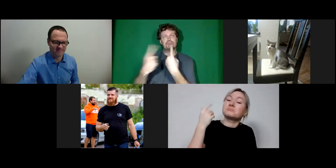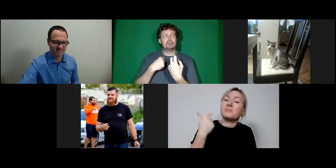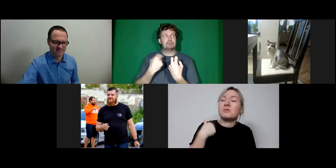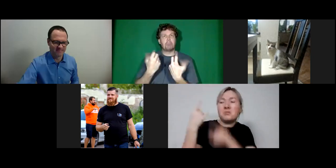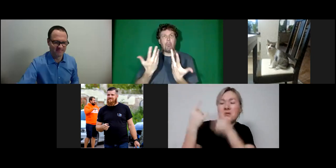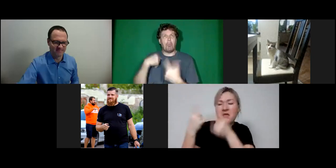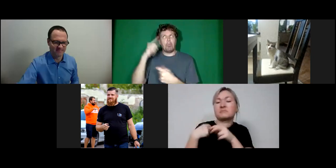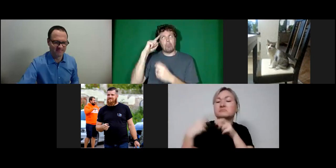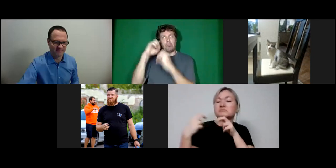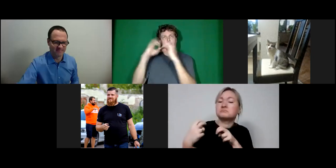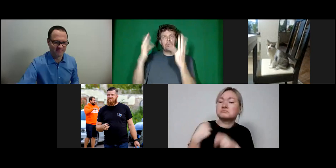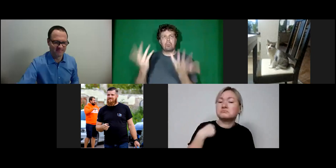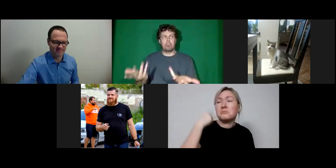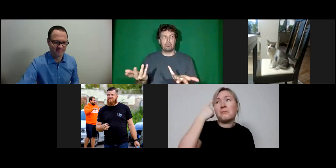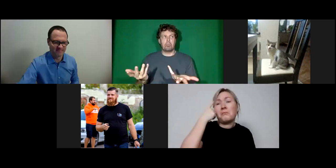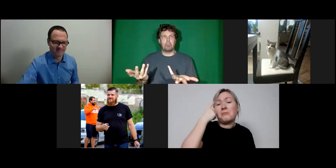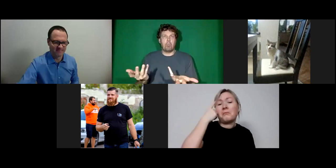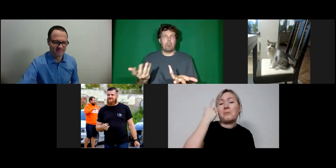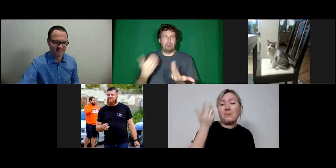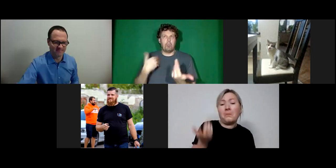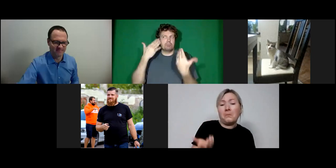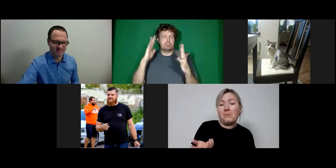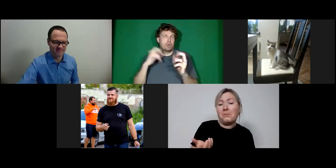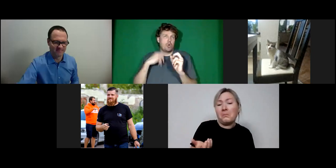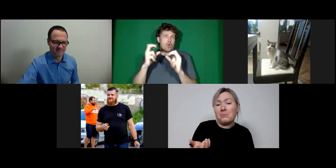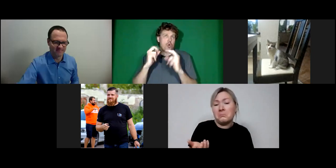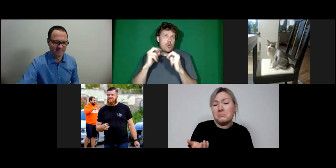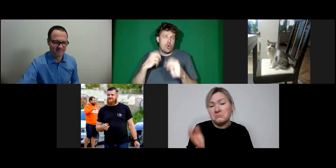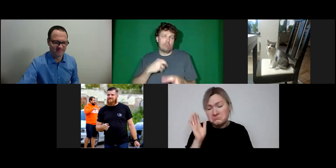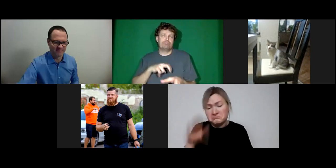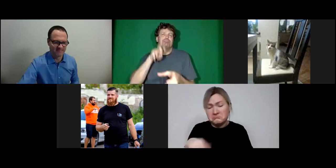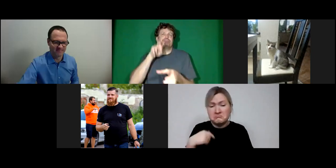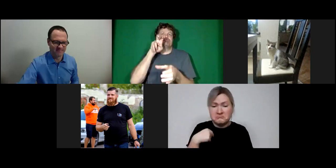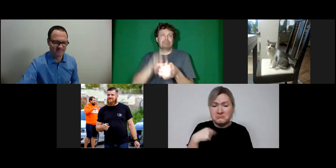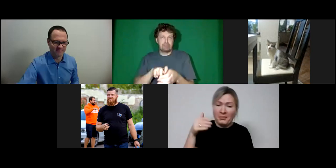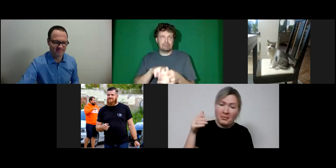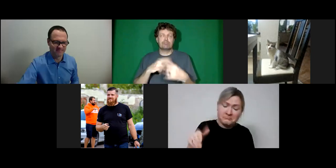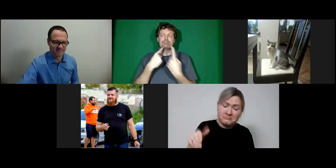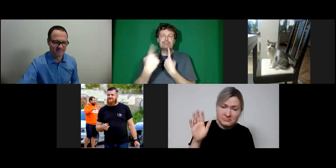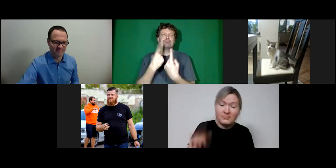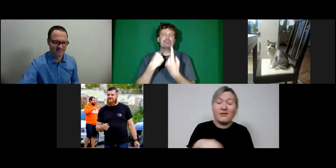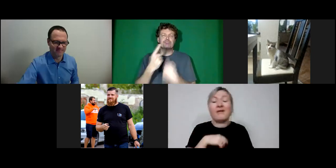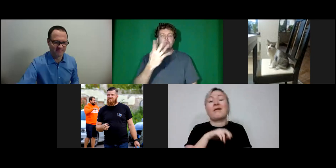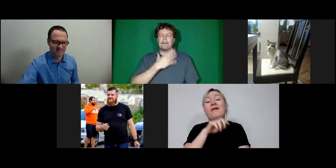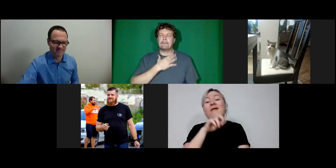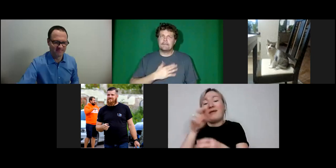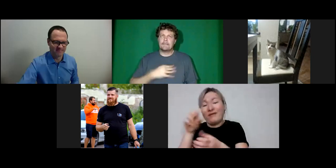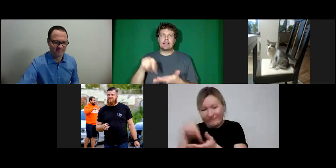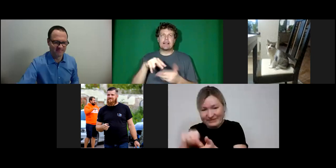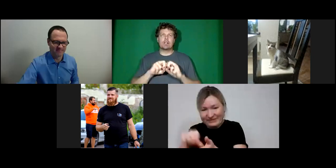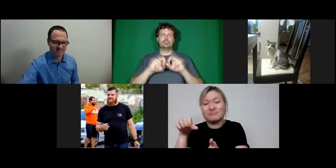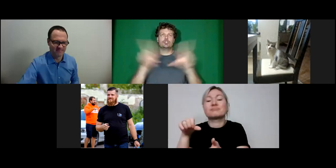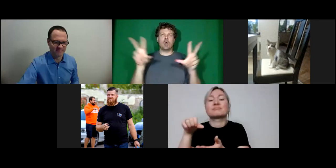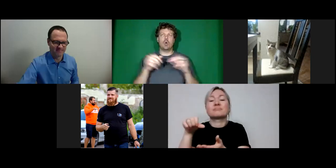asked me if I was interested to have a discussion with them, a conversation about them, or with them about joining a dance